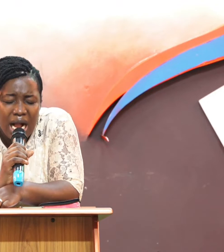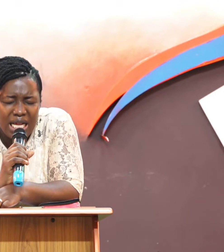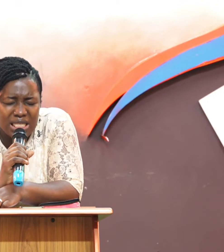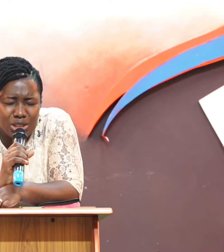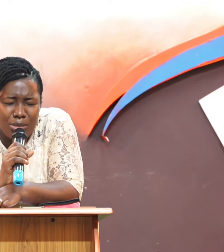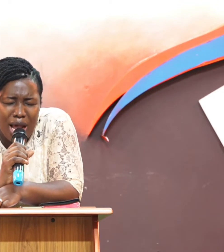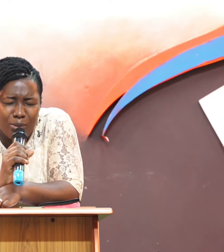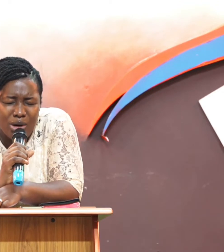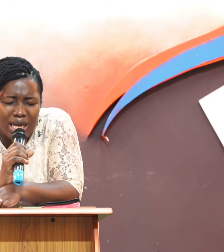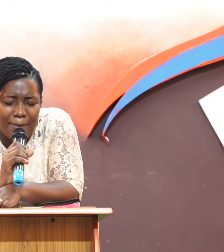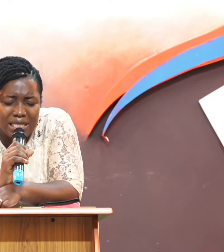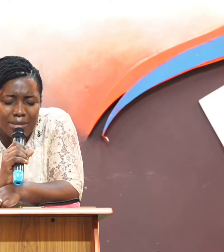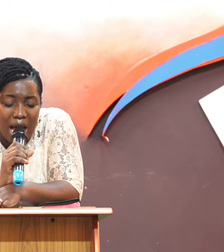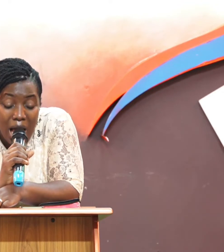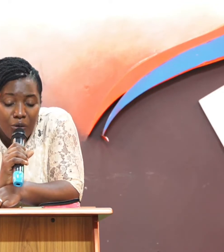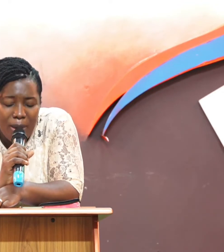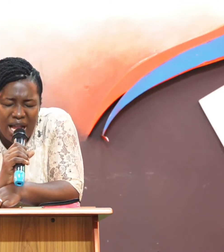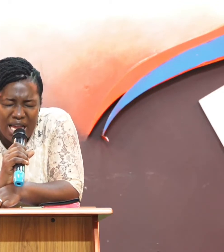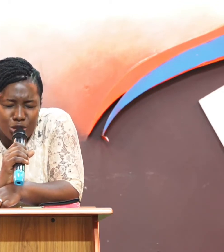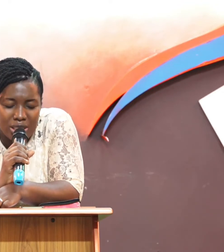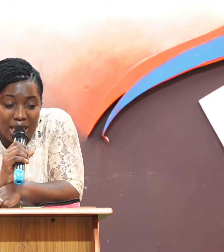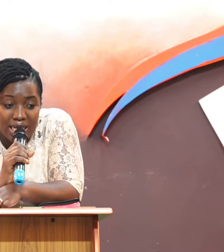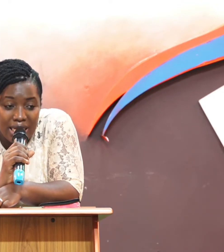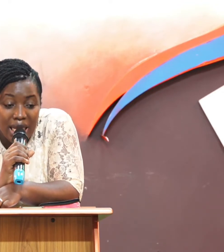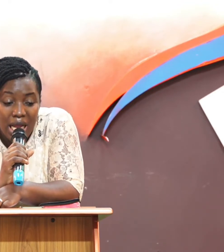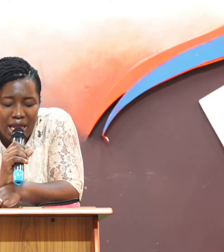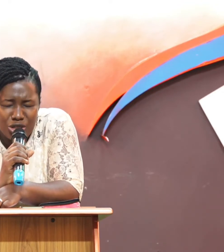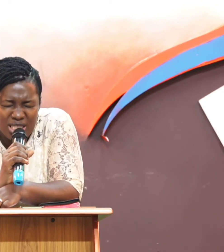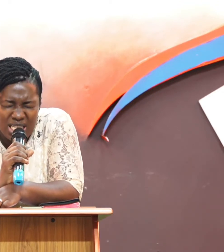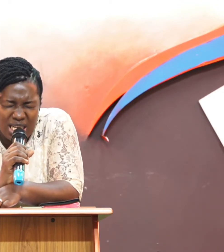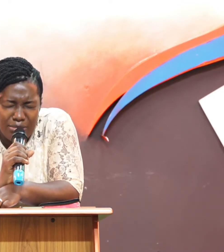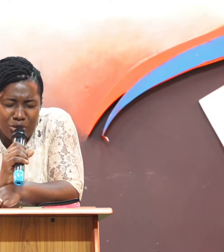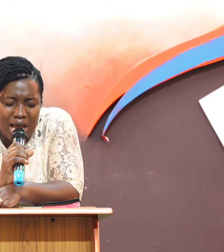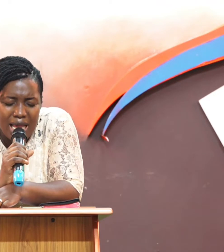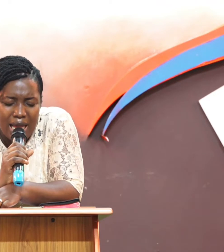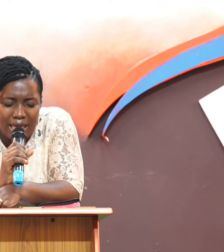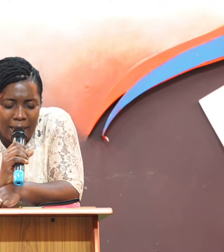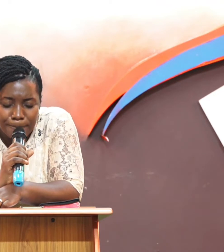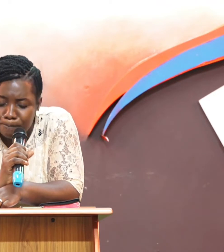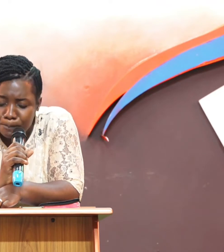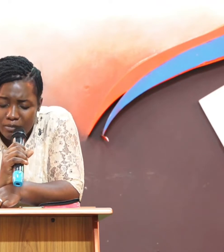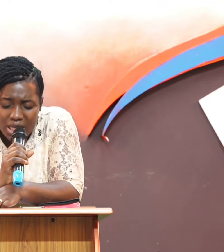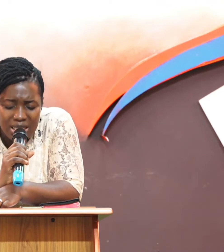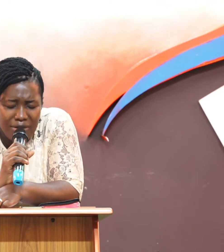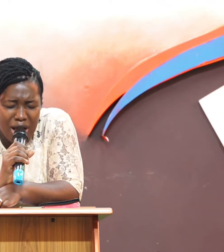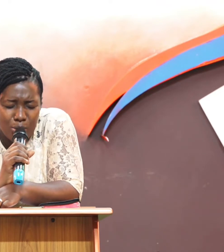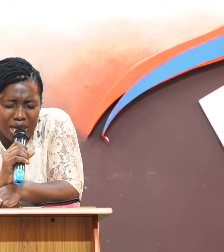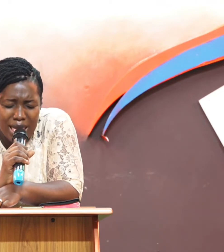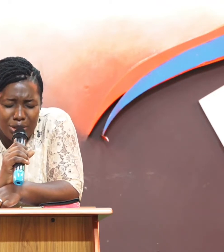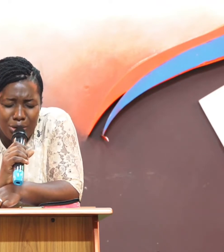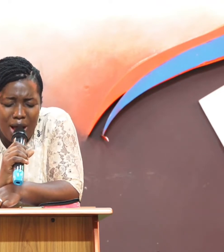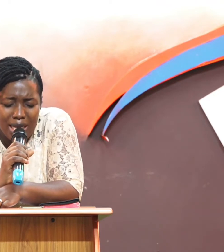obulimba kale sisobola kwogera mazima kubanga ekyo kye ndi ekyo kye kiri mu nda yange